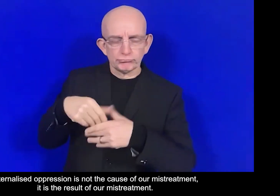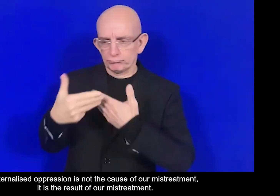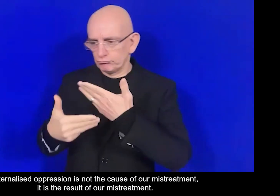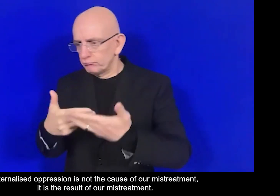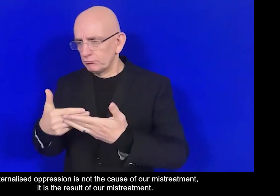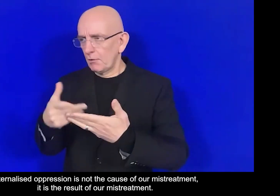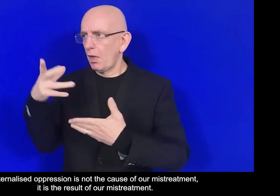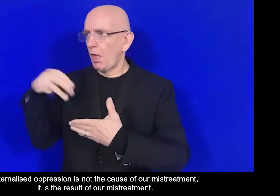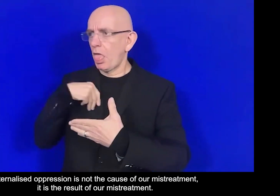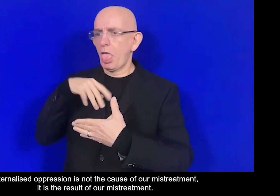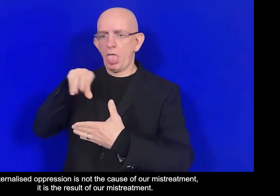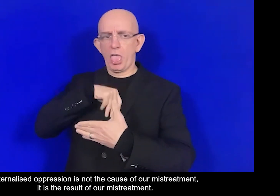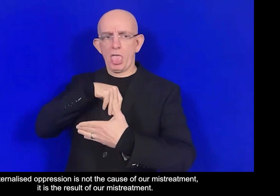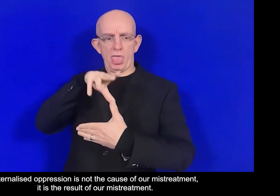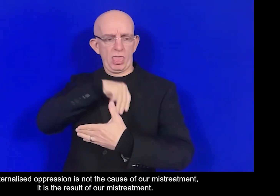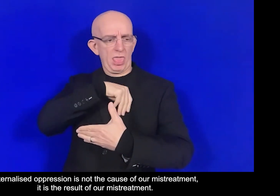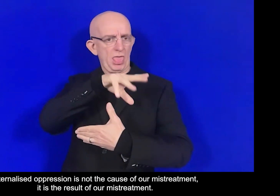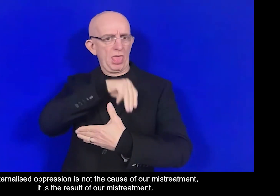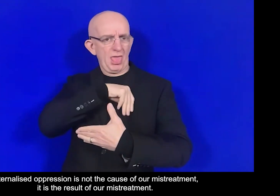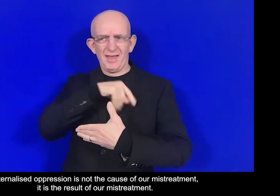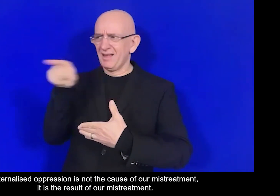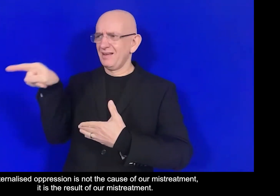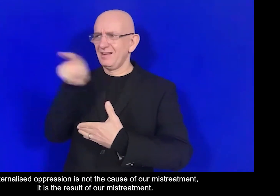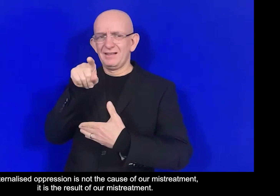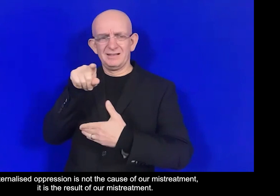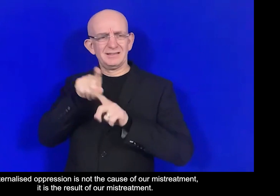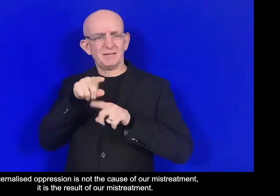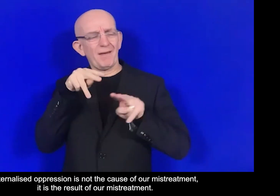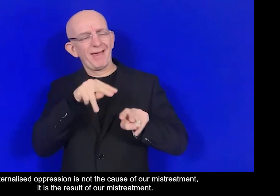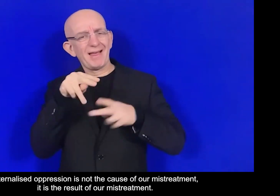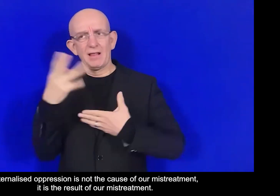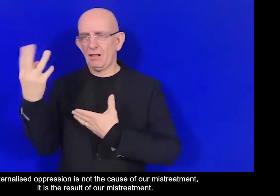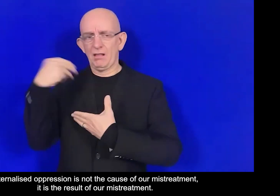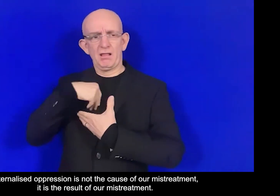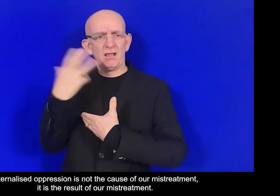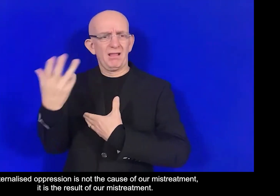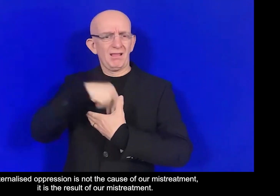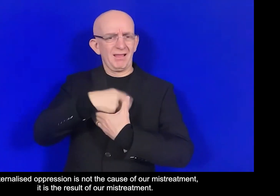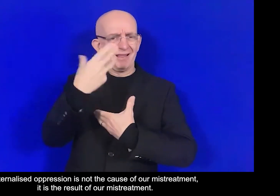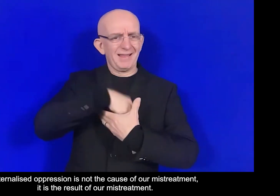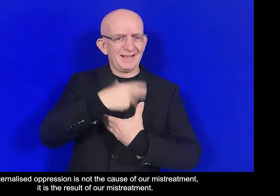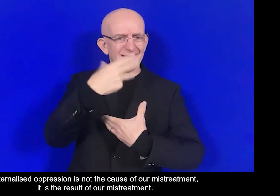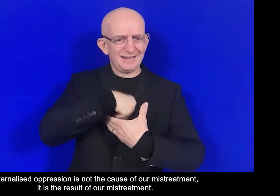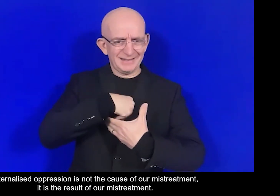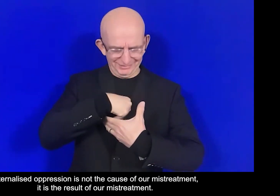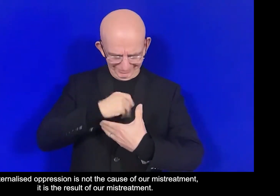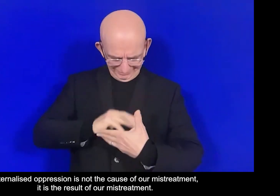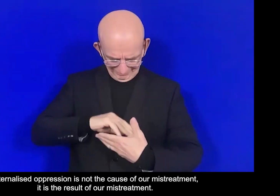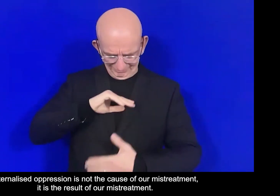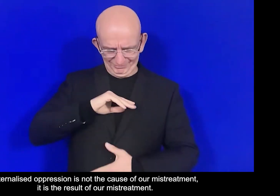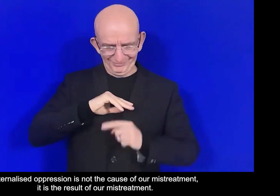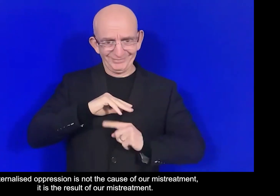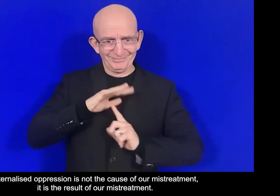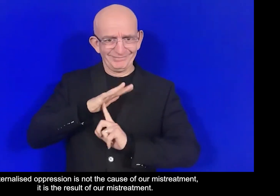Internalized oppression is not the cause of our mistreatment. It